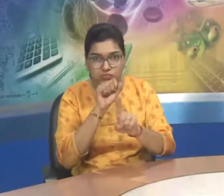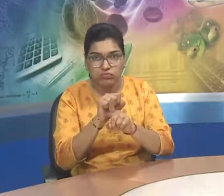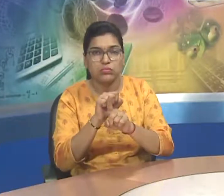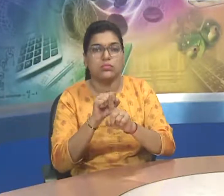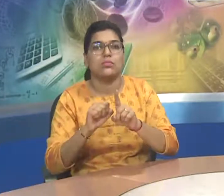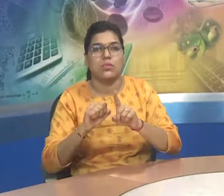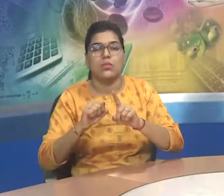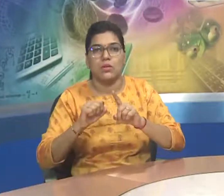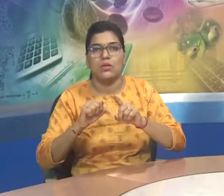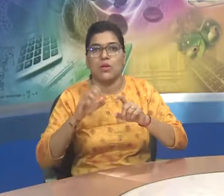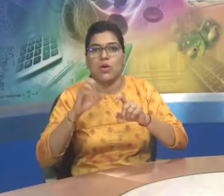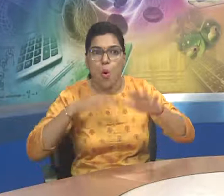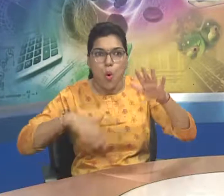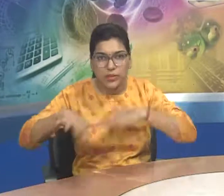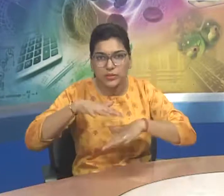has chosen